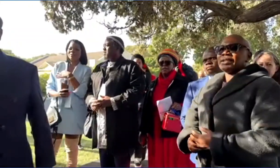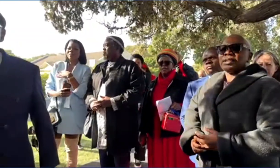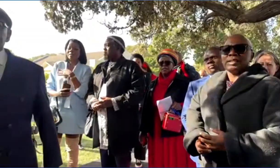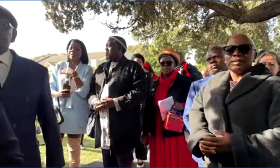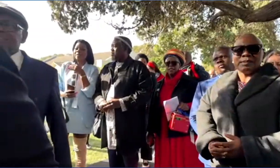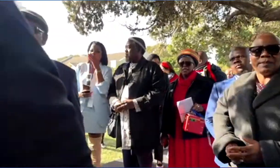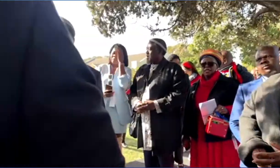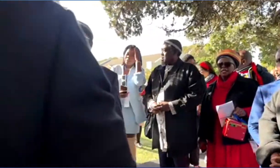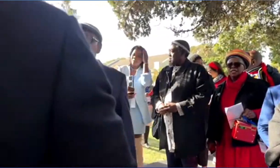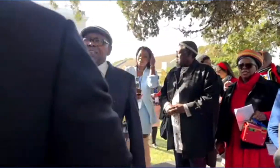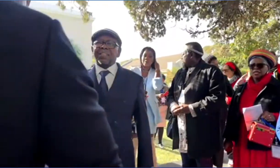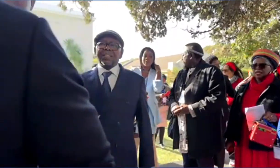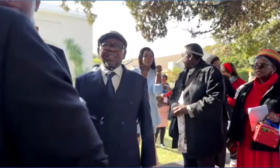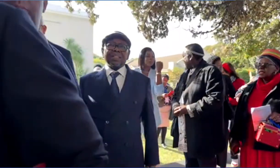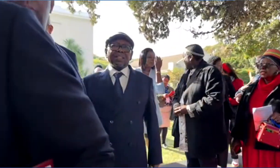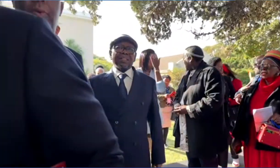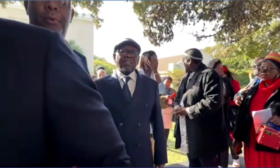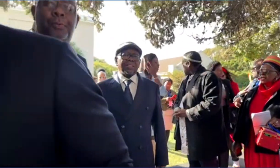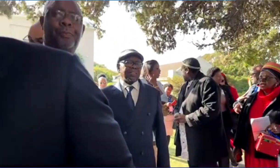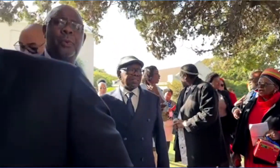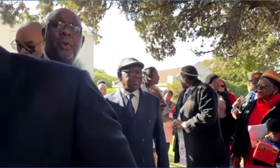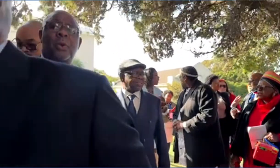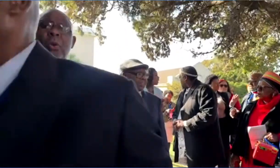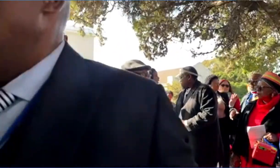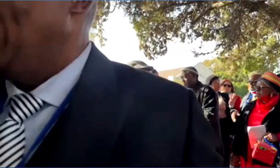just sit there.